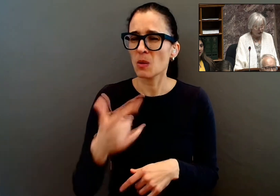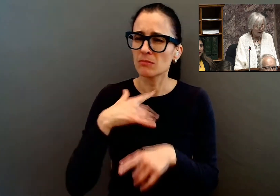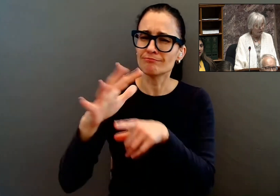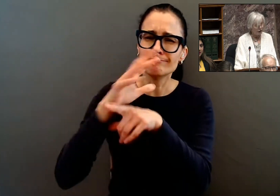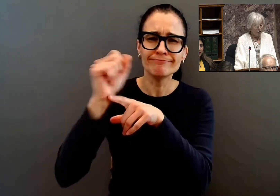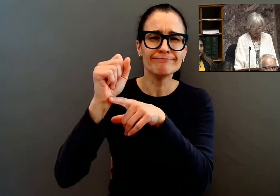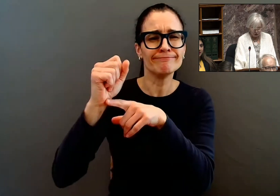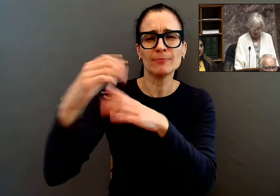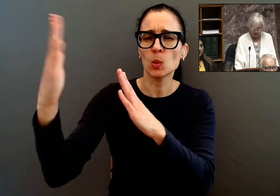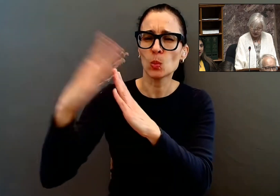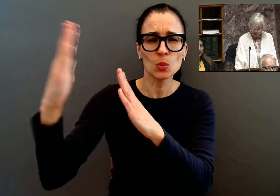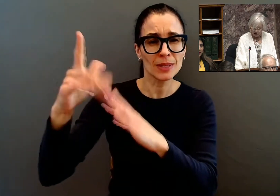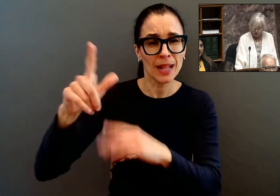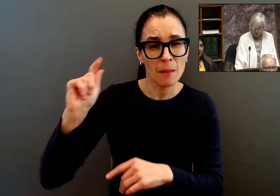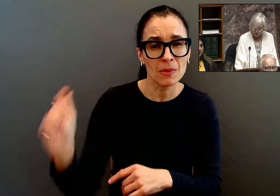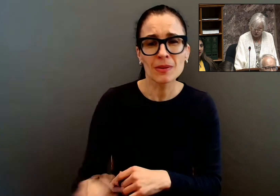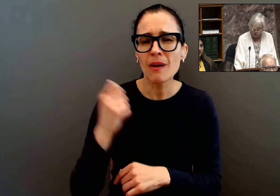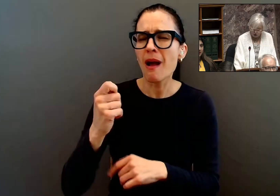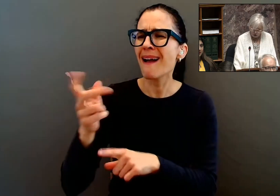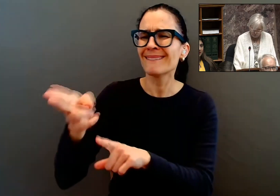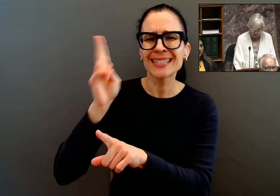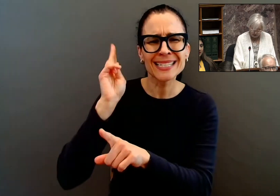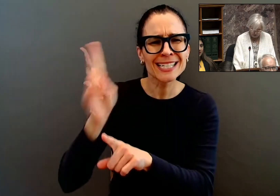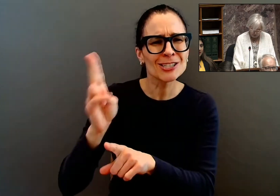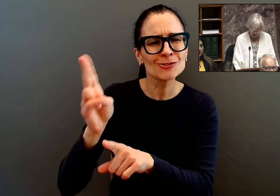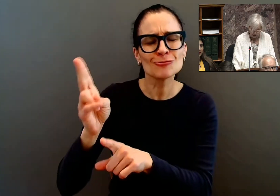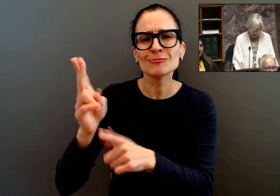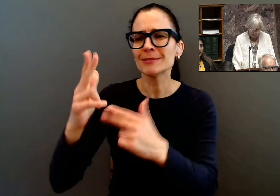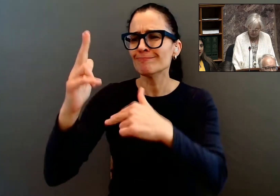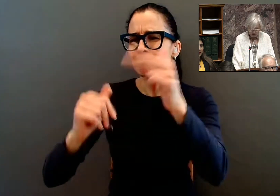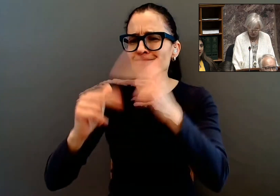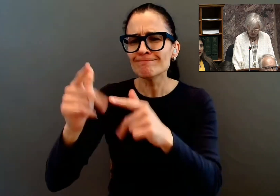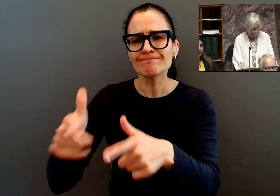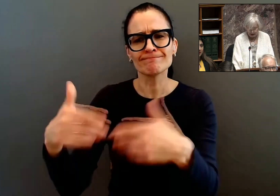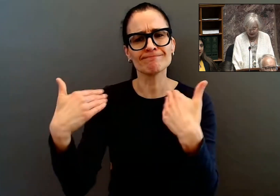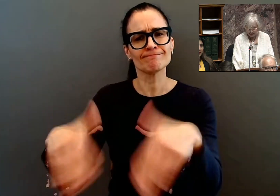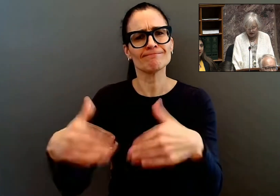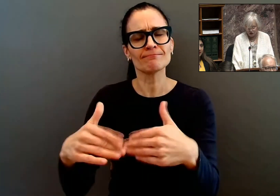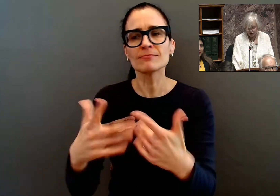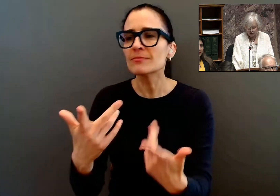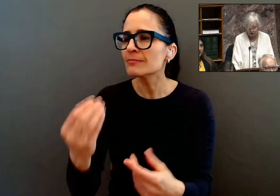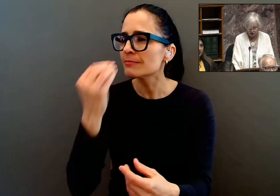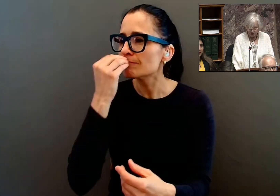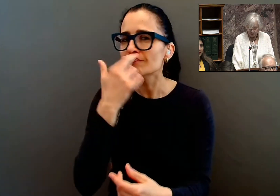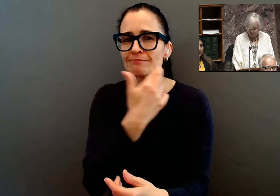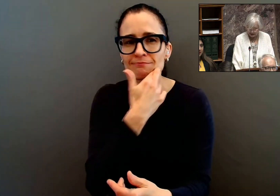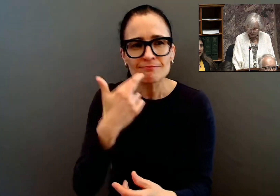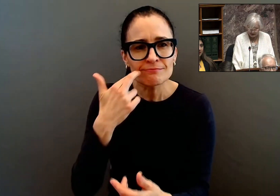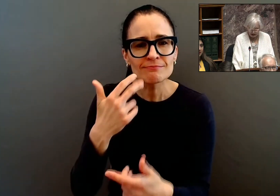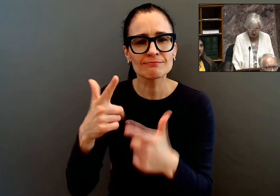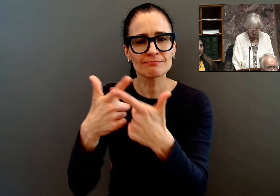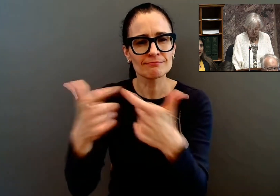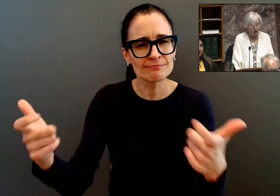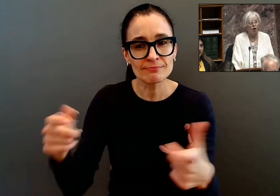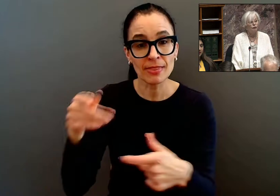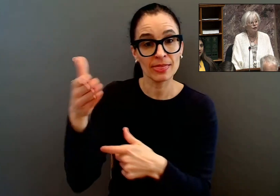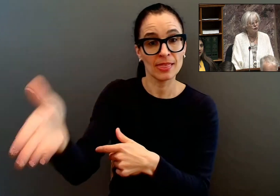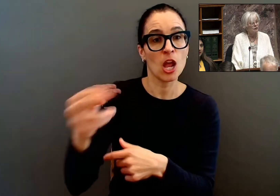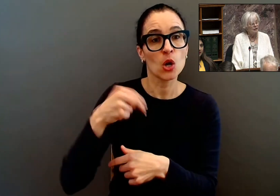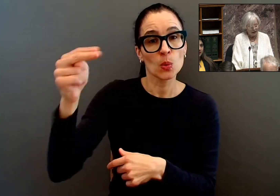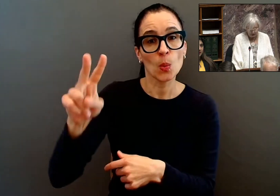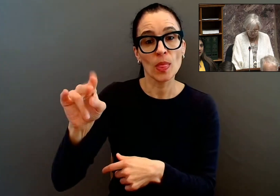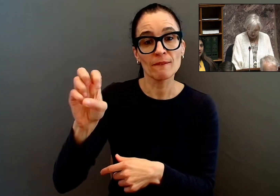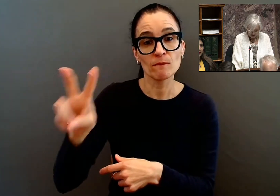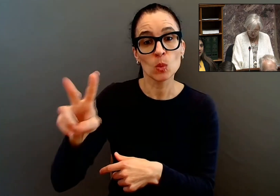and culinary options, Northview Golf and Country Club remains a cherished destination for